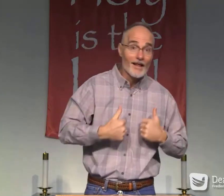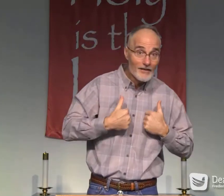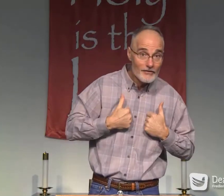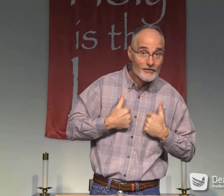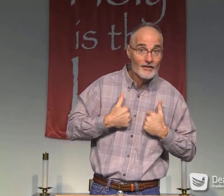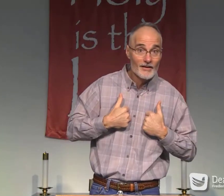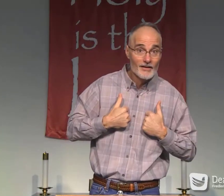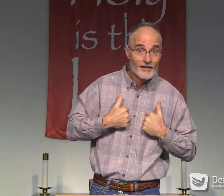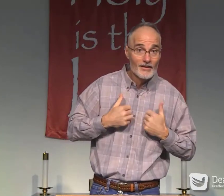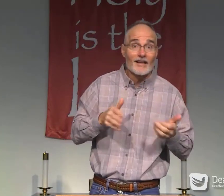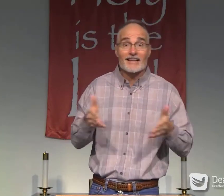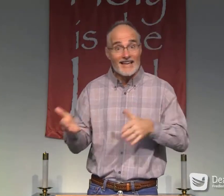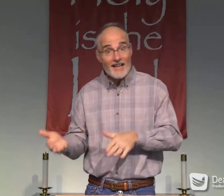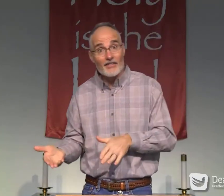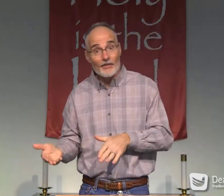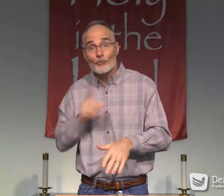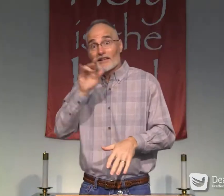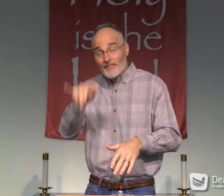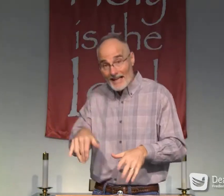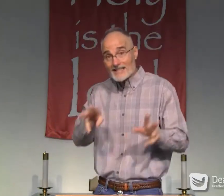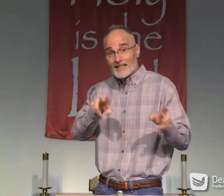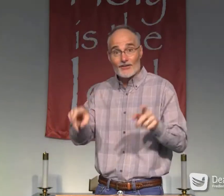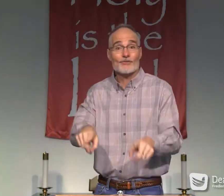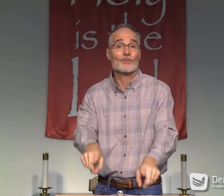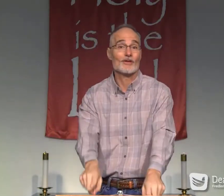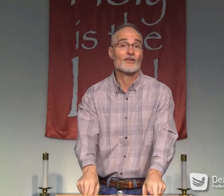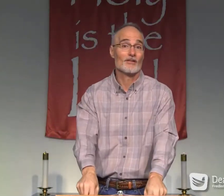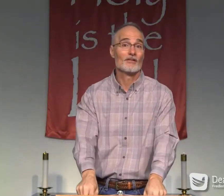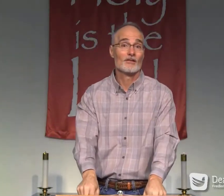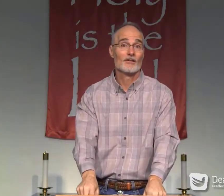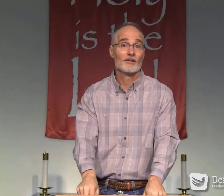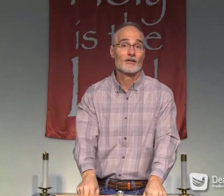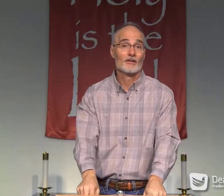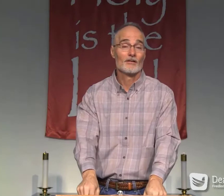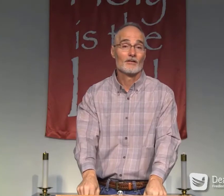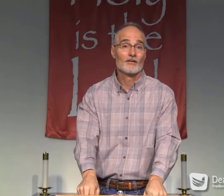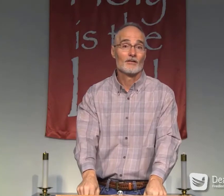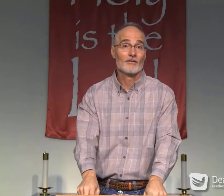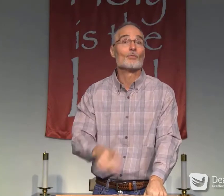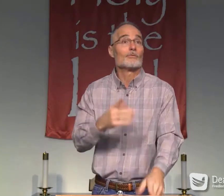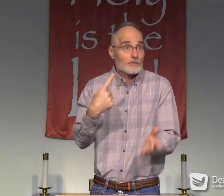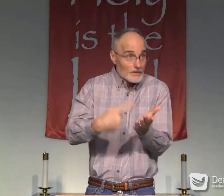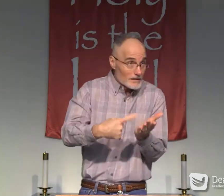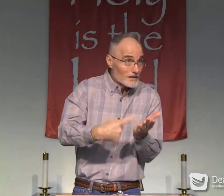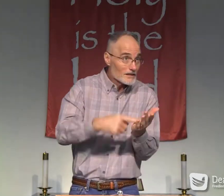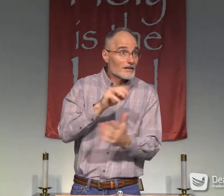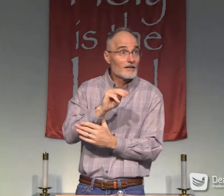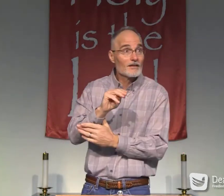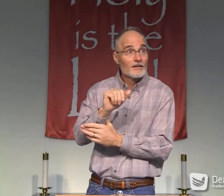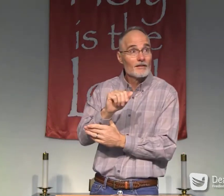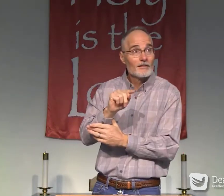is that he wants you to have Christ's perspective about life and death. That's the real issue